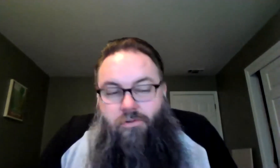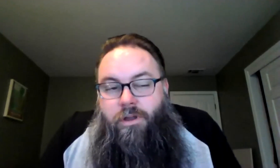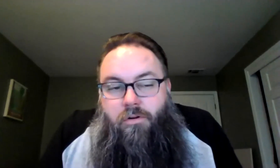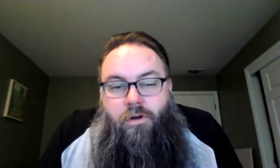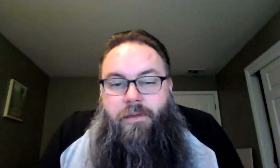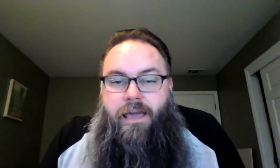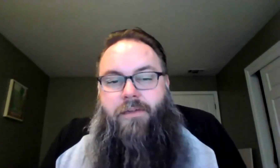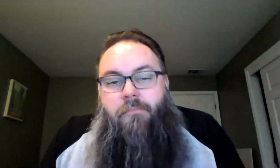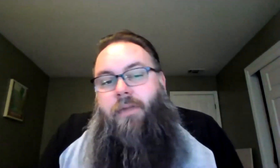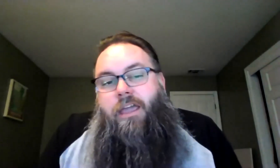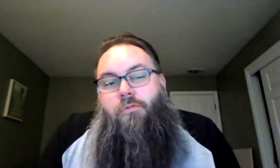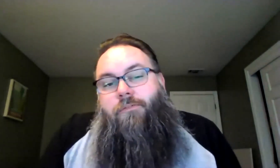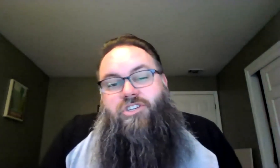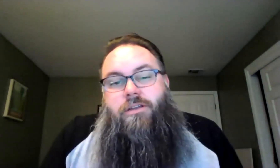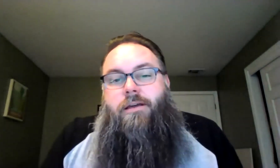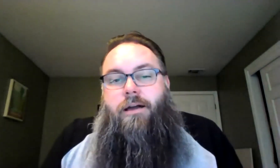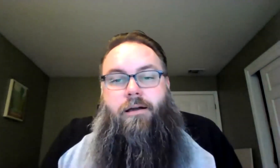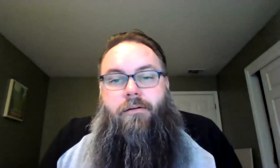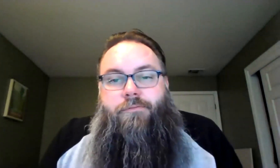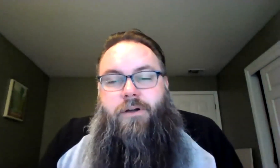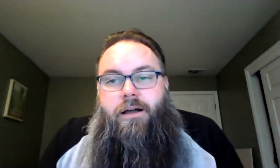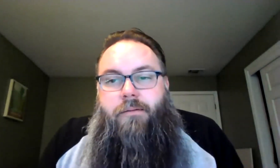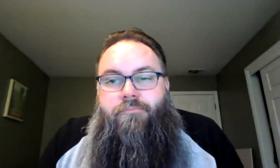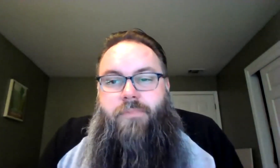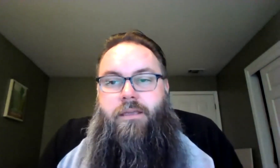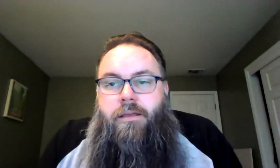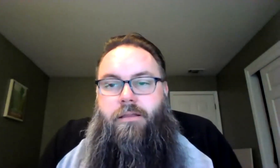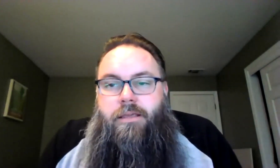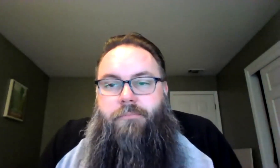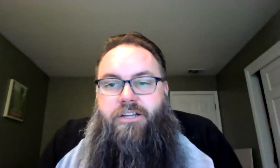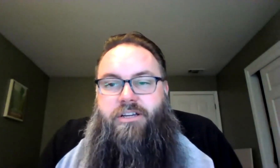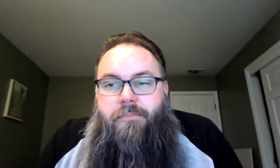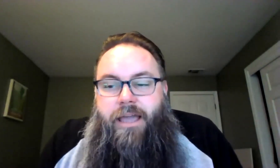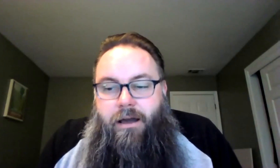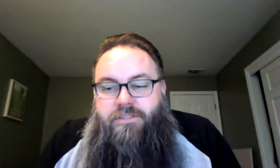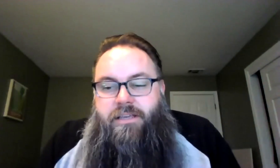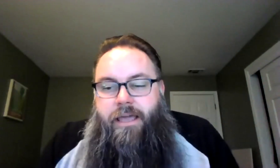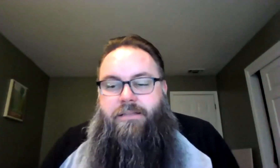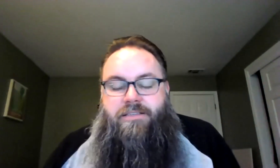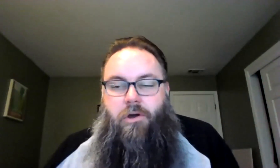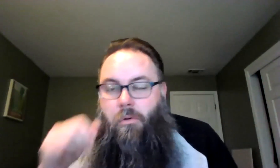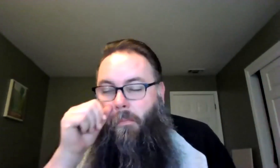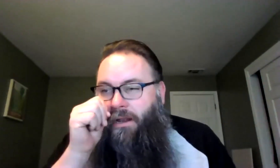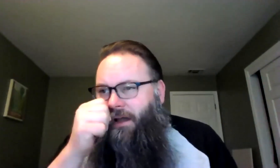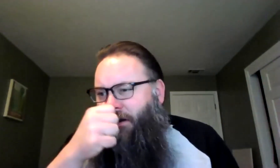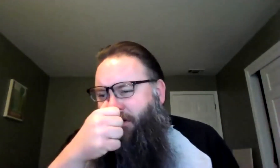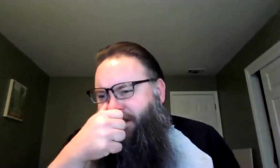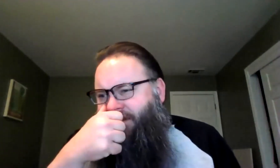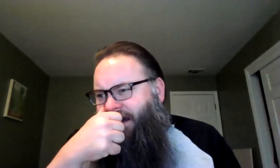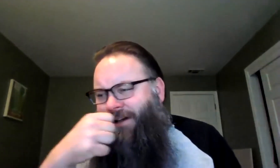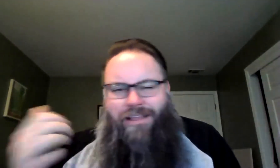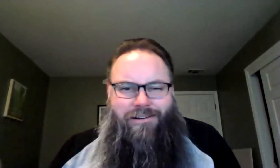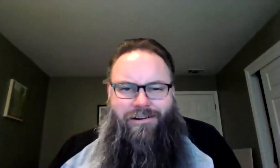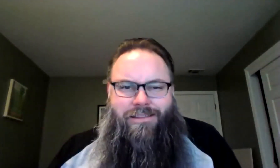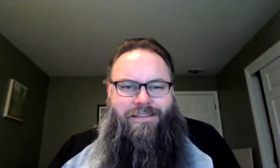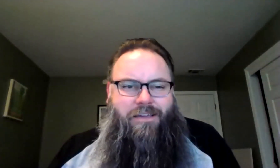that soon we are going to be having the May revision of the budget coming out. And so, I don't know, it